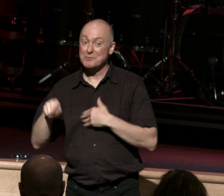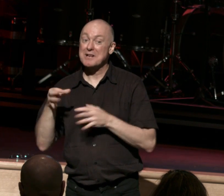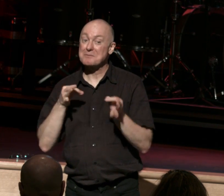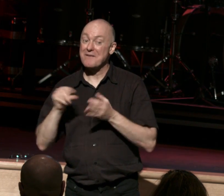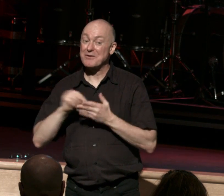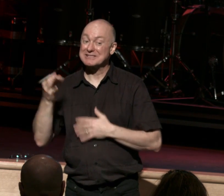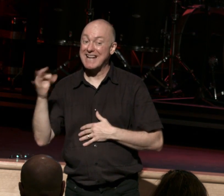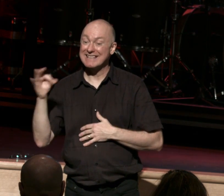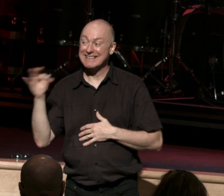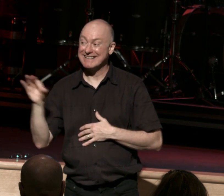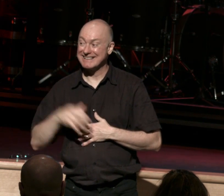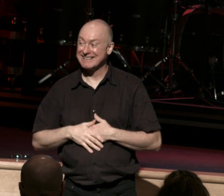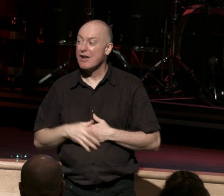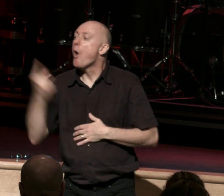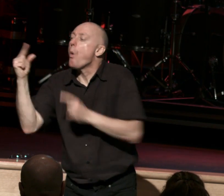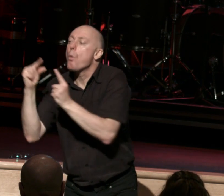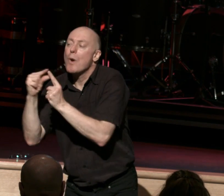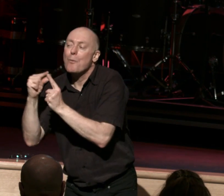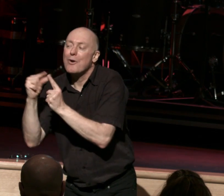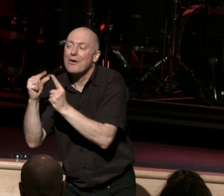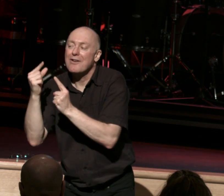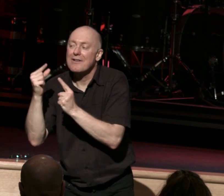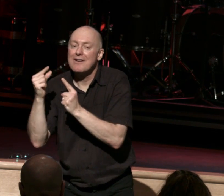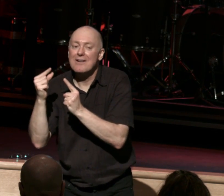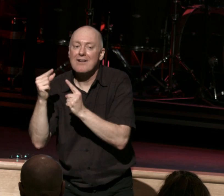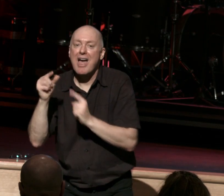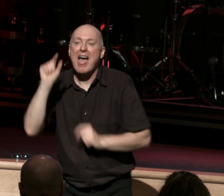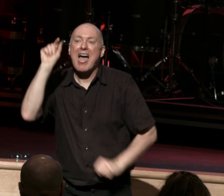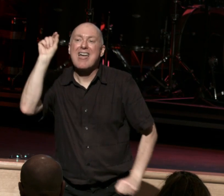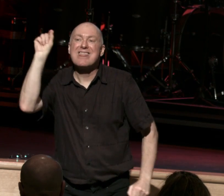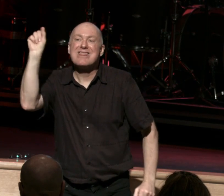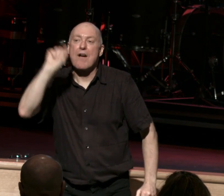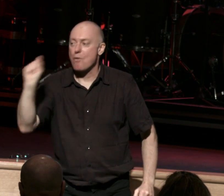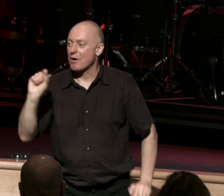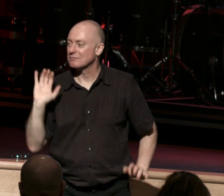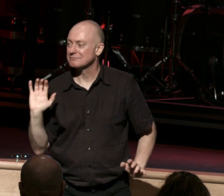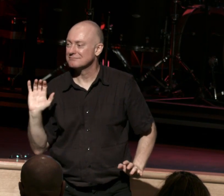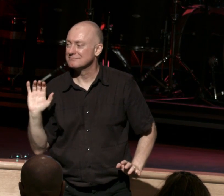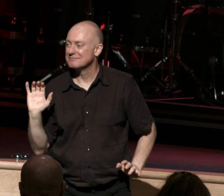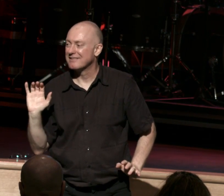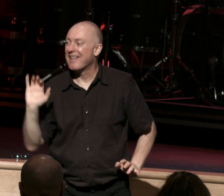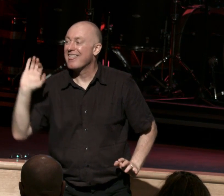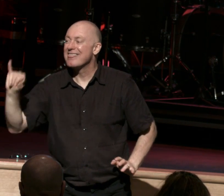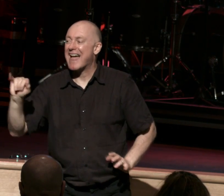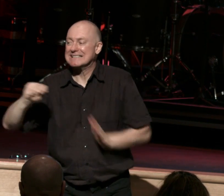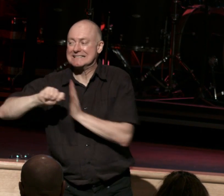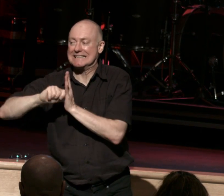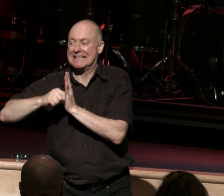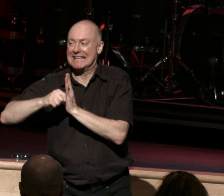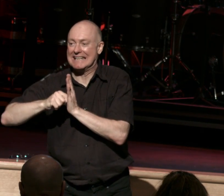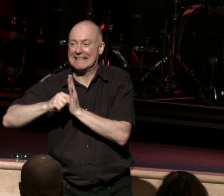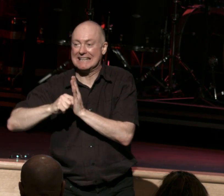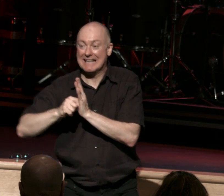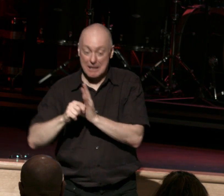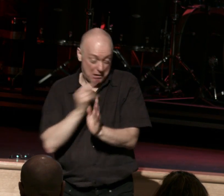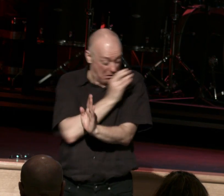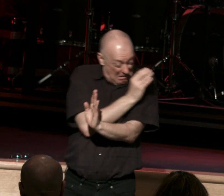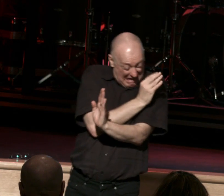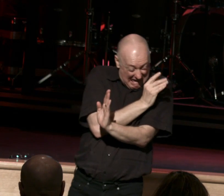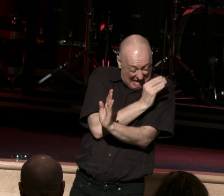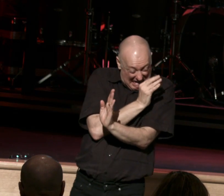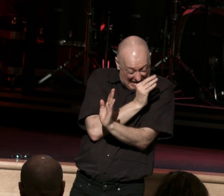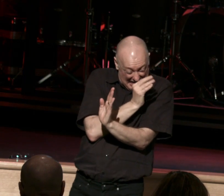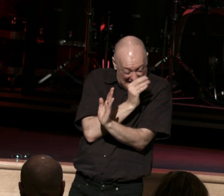week, all right? But let me give you one word in verse 19, the word therefore. Therefore is the hinge which takes all the